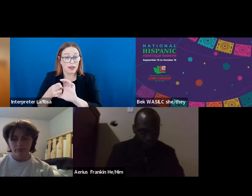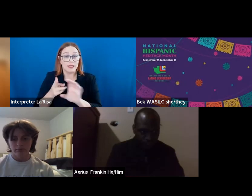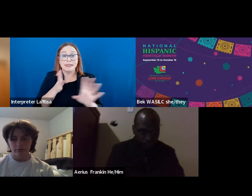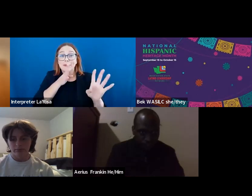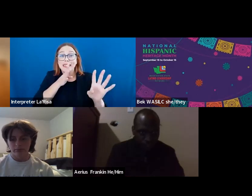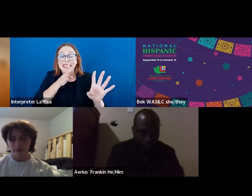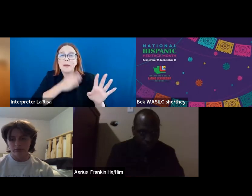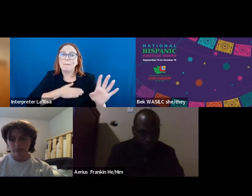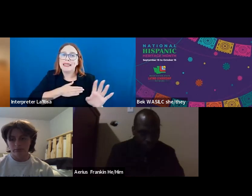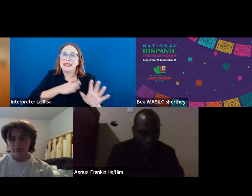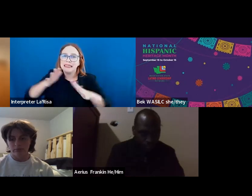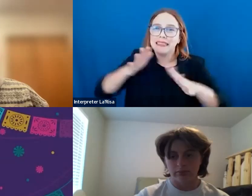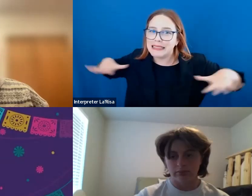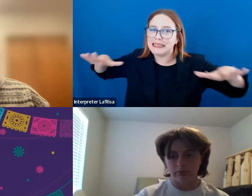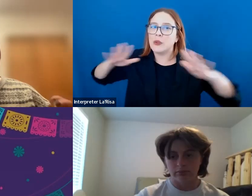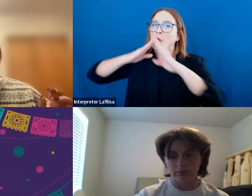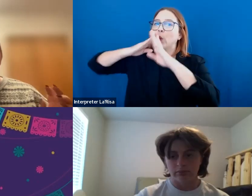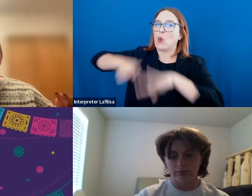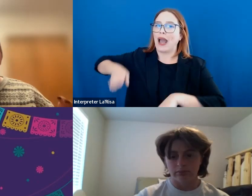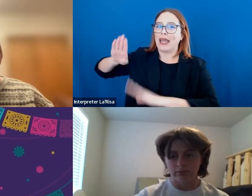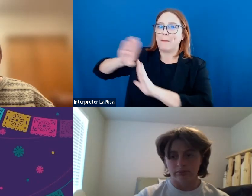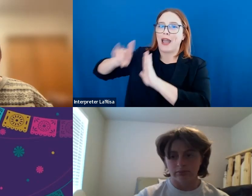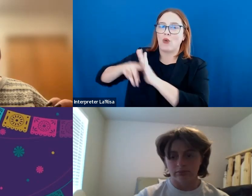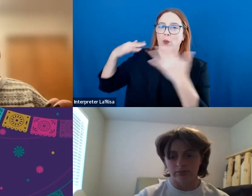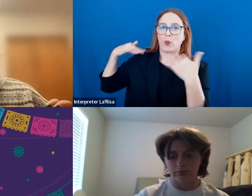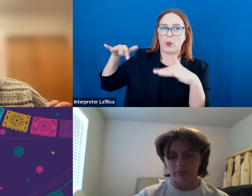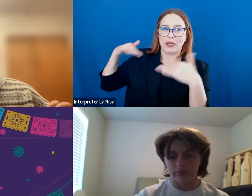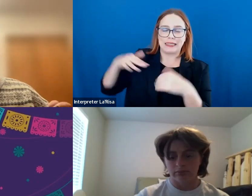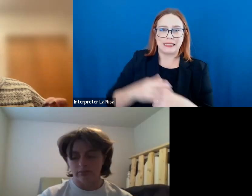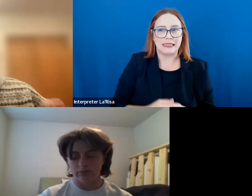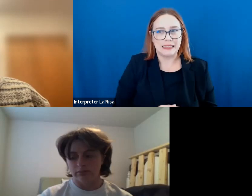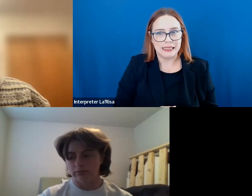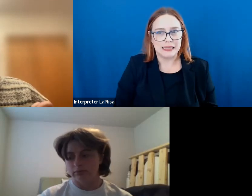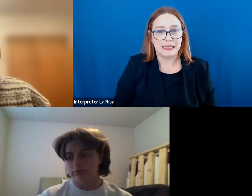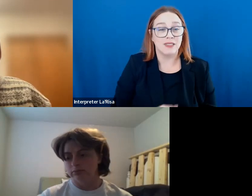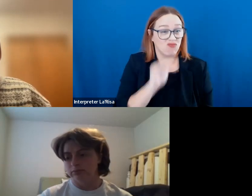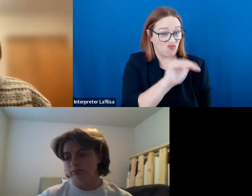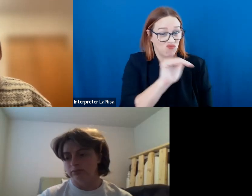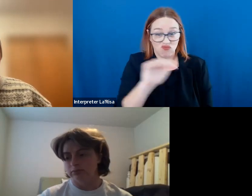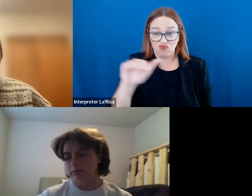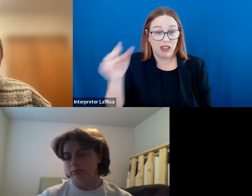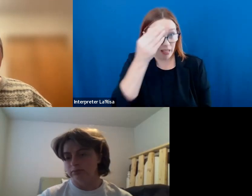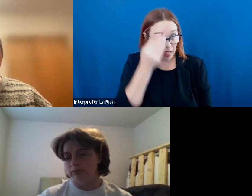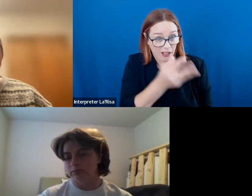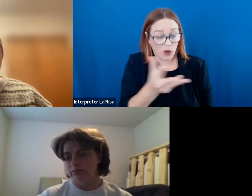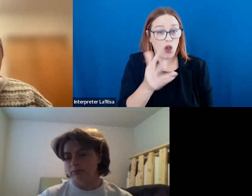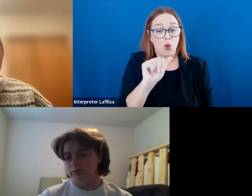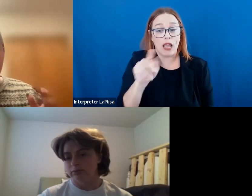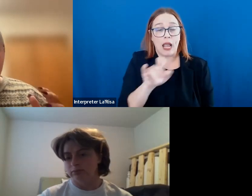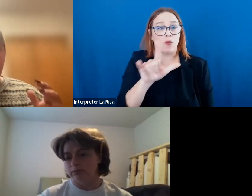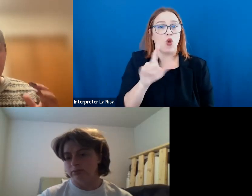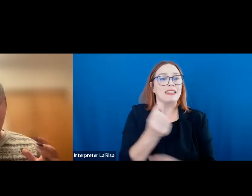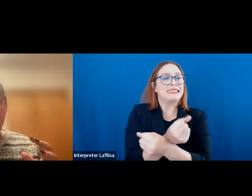to hear you clearly. As a last reminder, April and our conference is a safe and inclusive space for marginalized